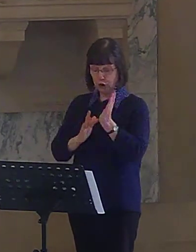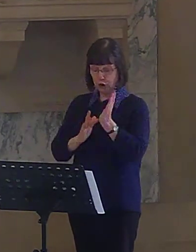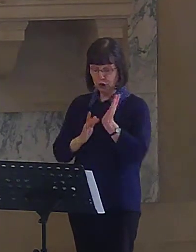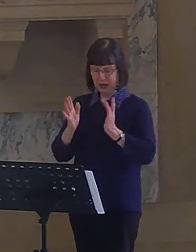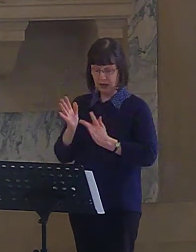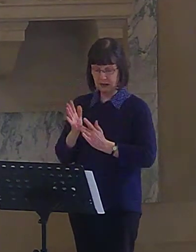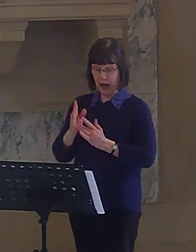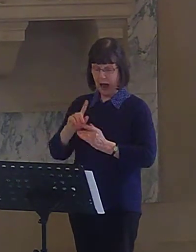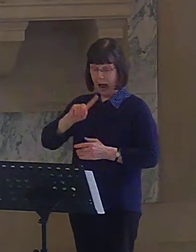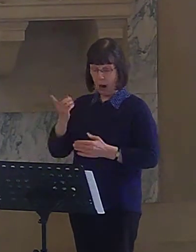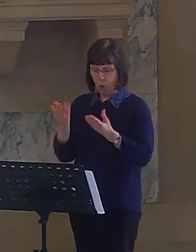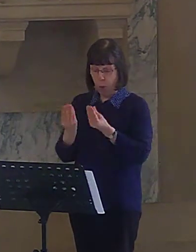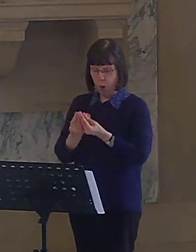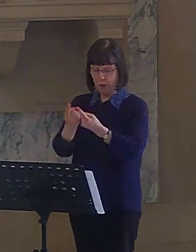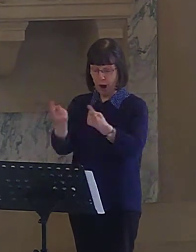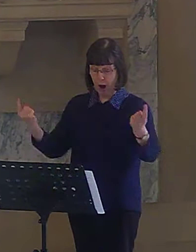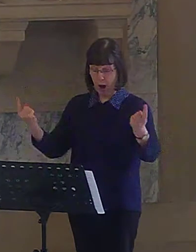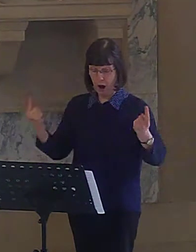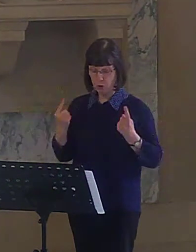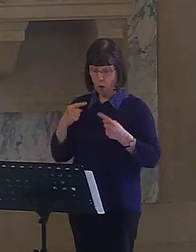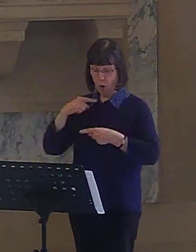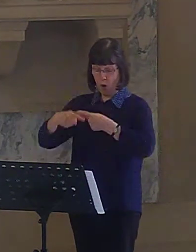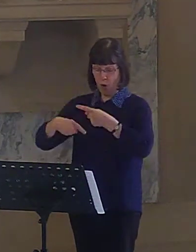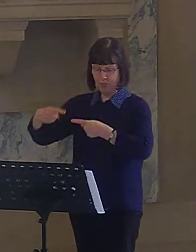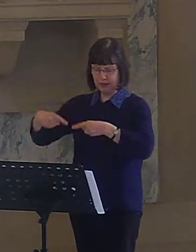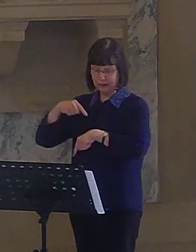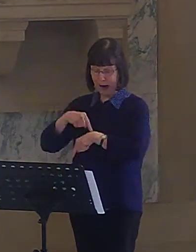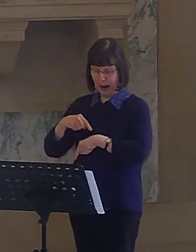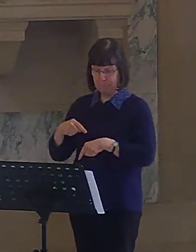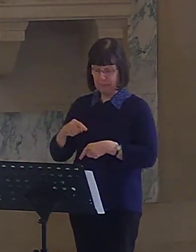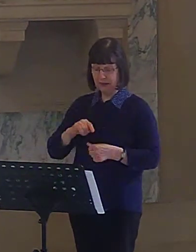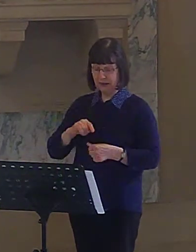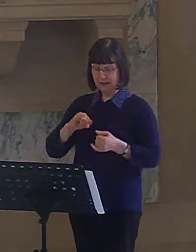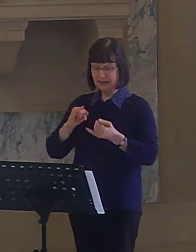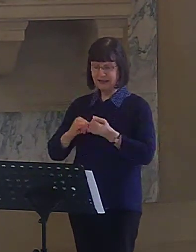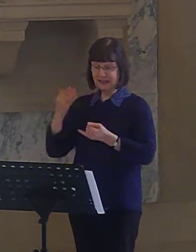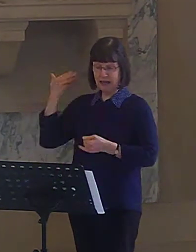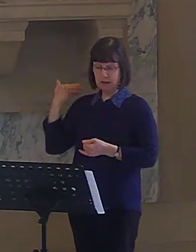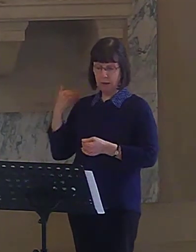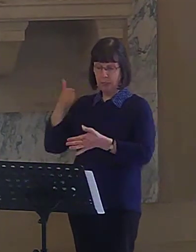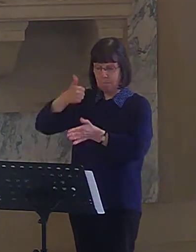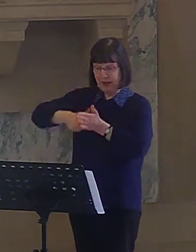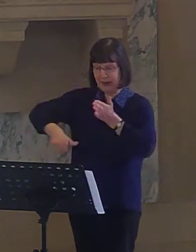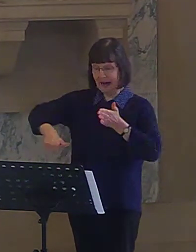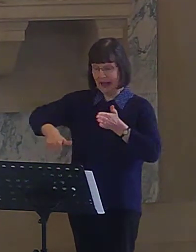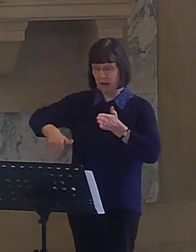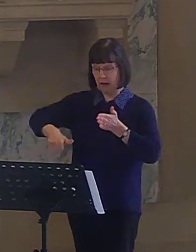Jesus and with us all the time since the beginning.